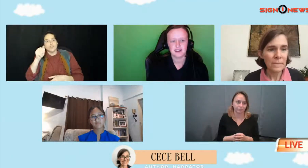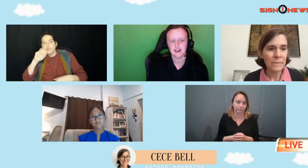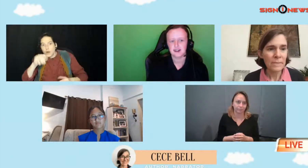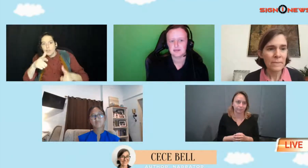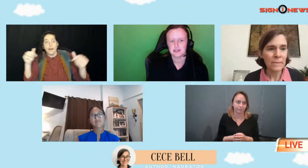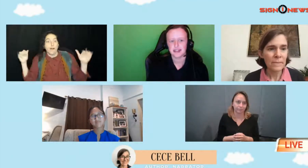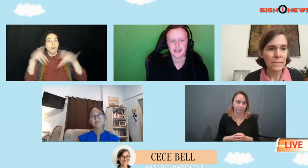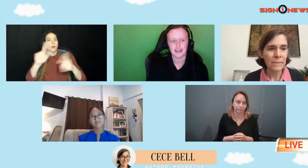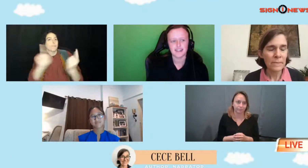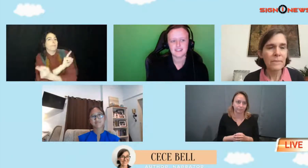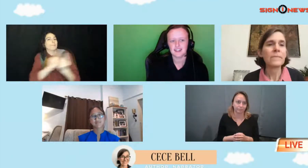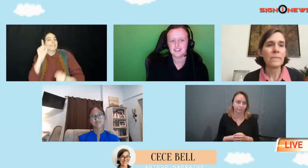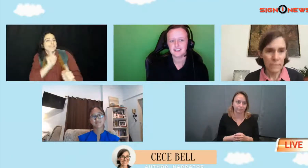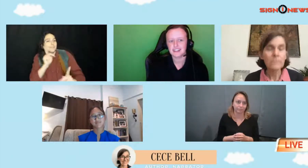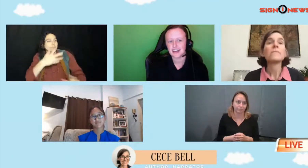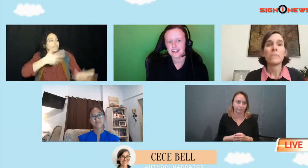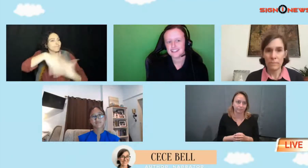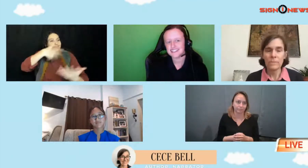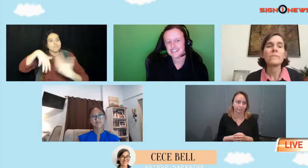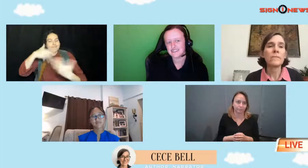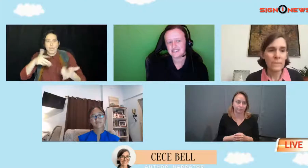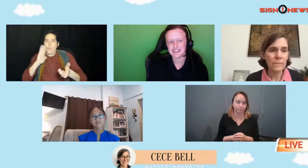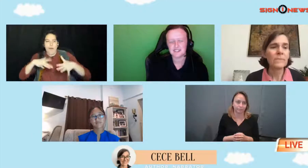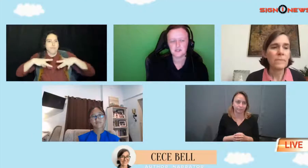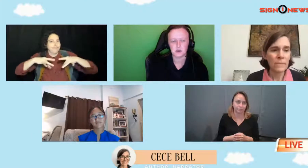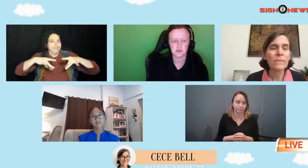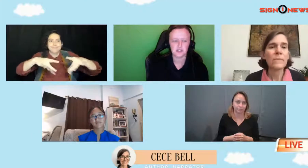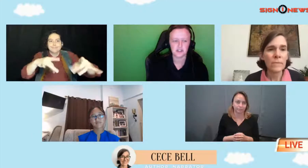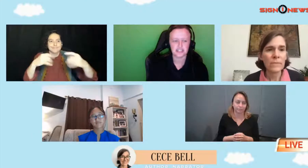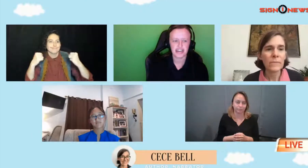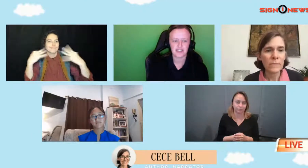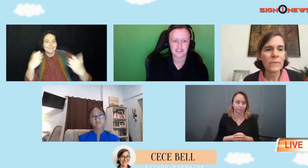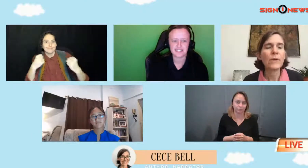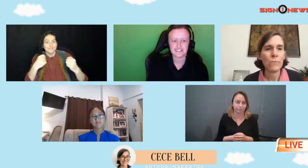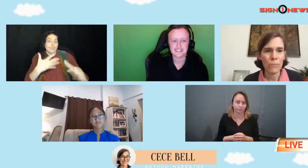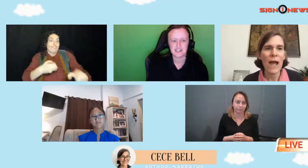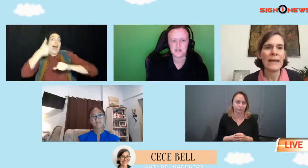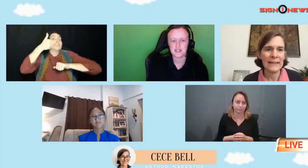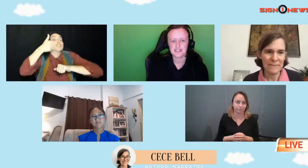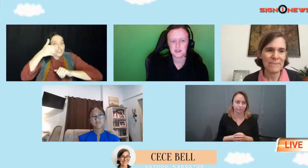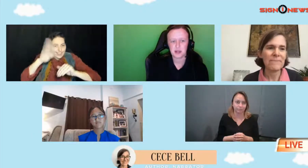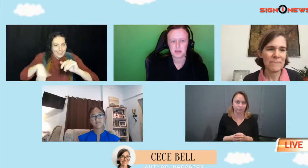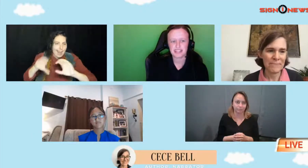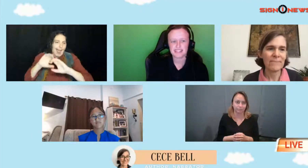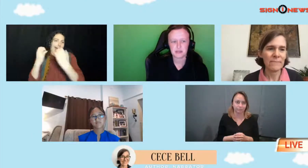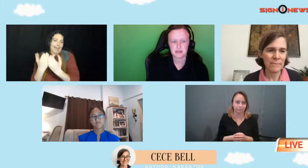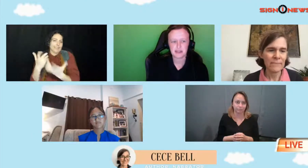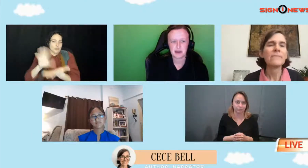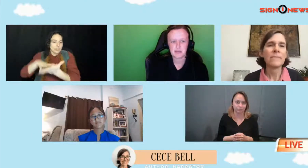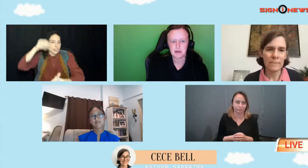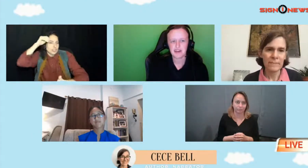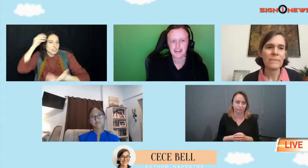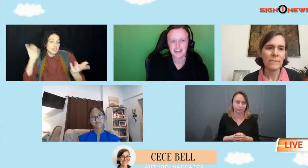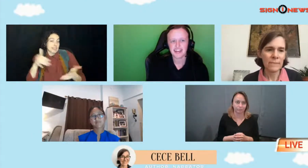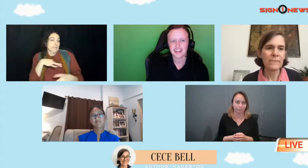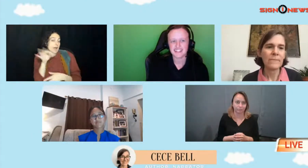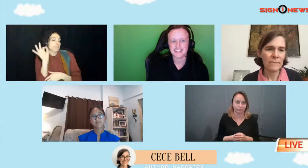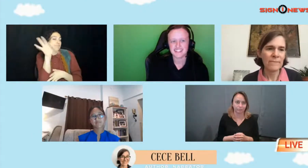clubs, ASL nights, deaf nights, social gatherings. Right. So that's a great place to pick up